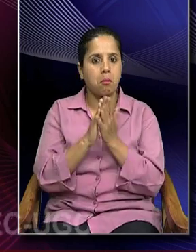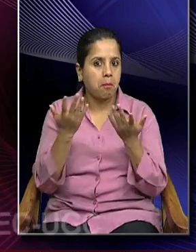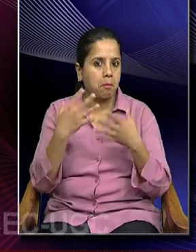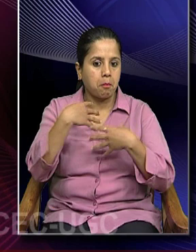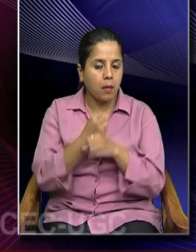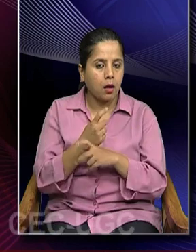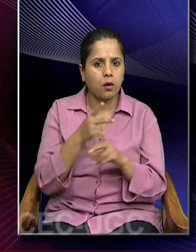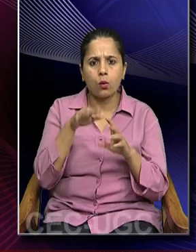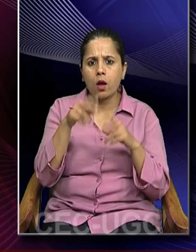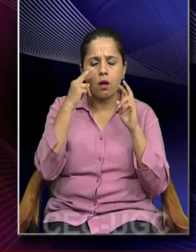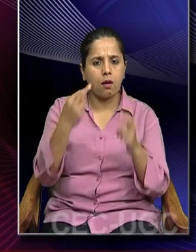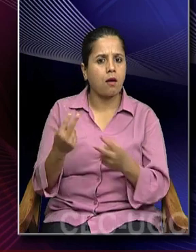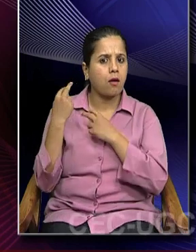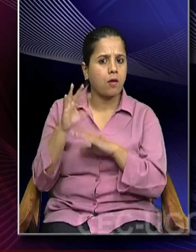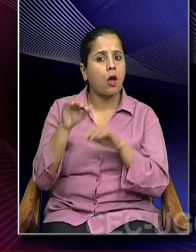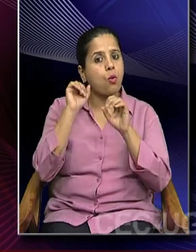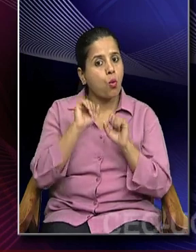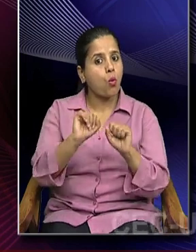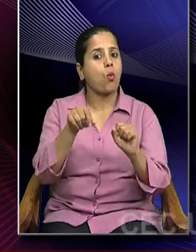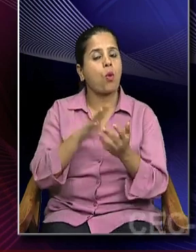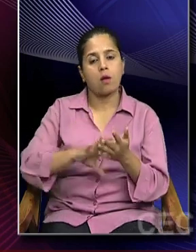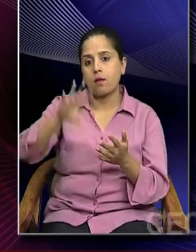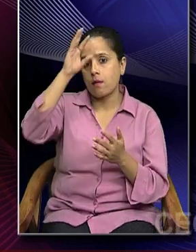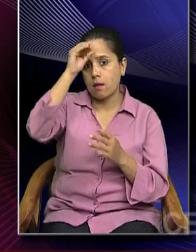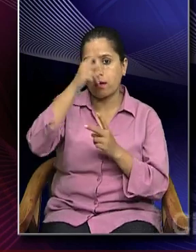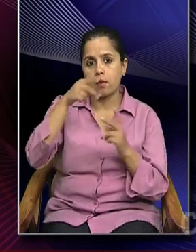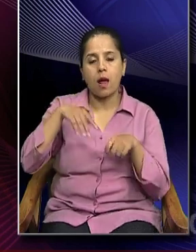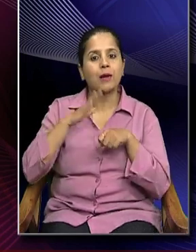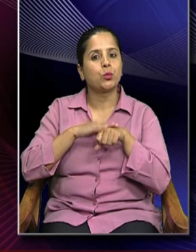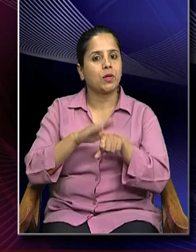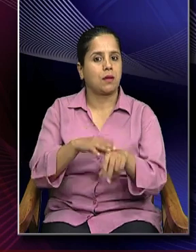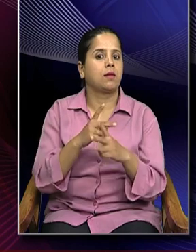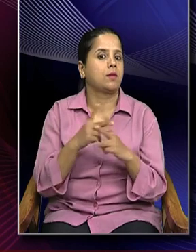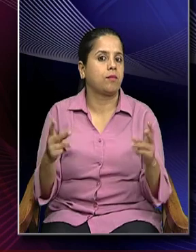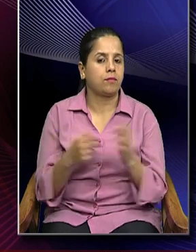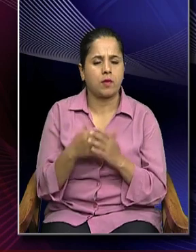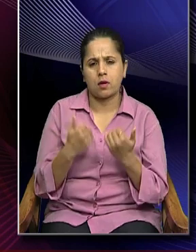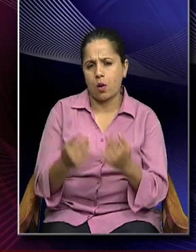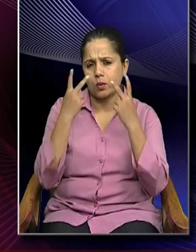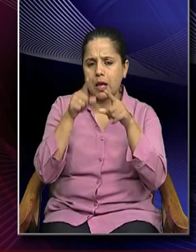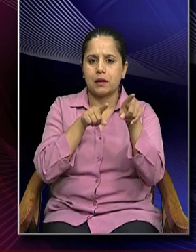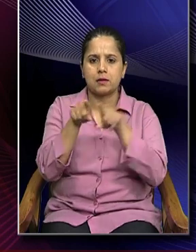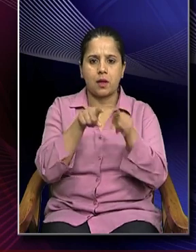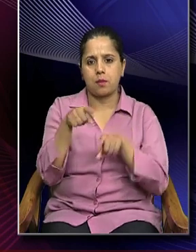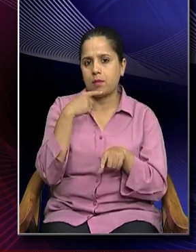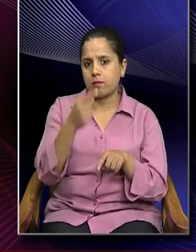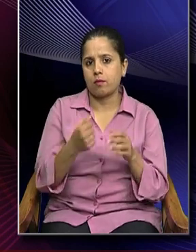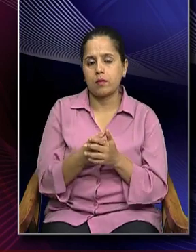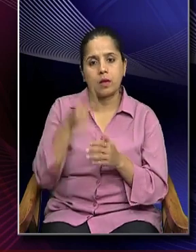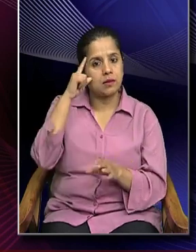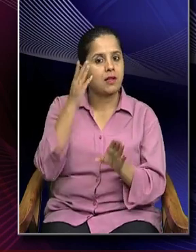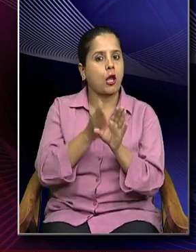where they reflect on their learning experiences. Let's take an example from a